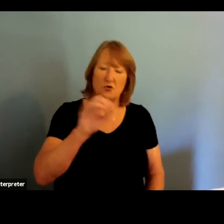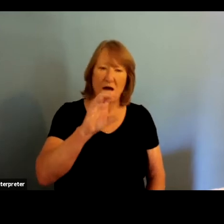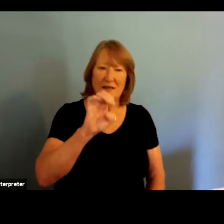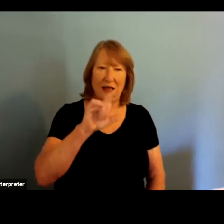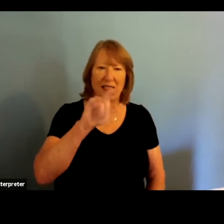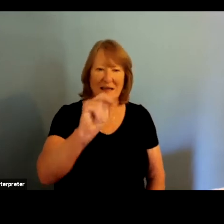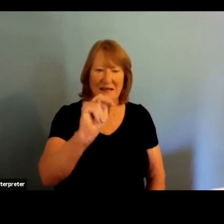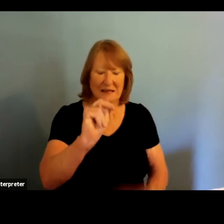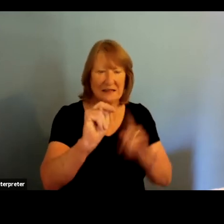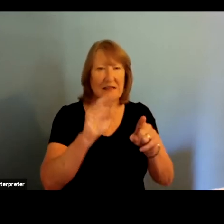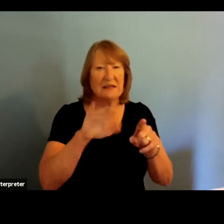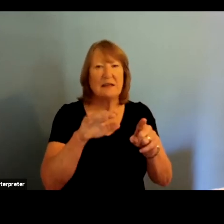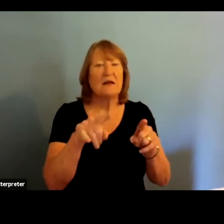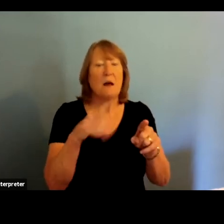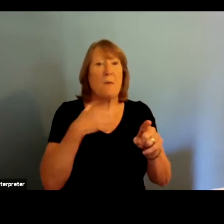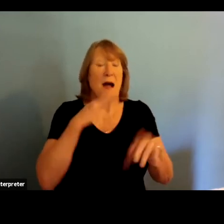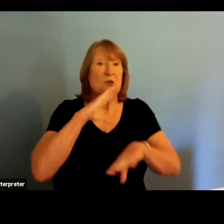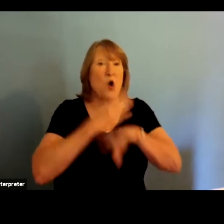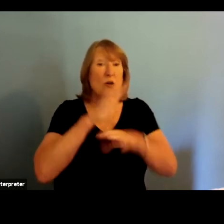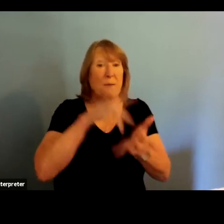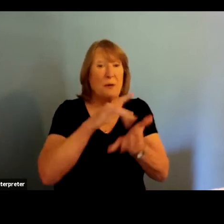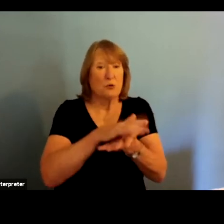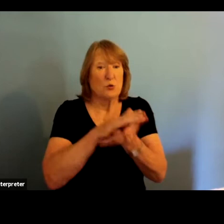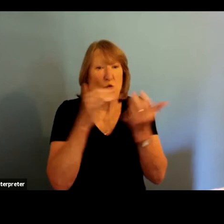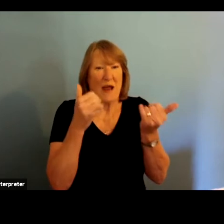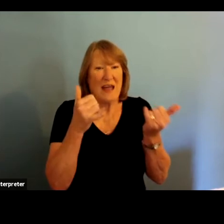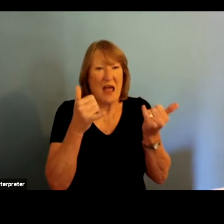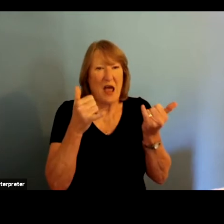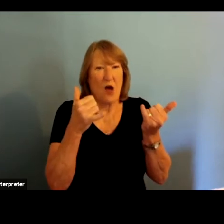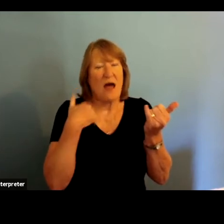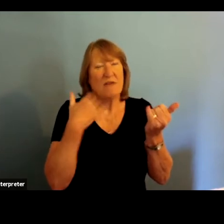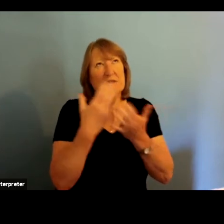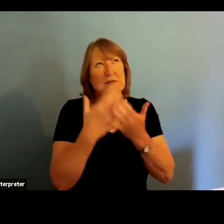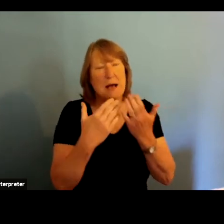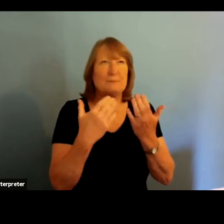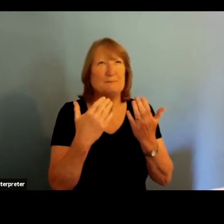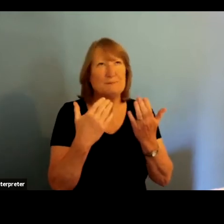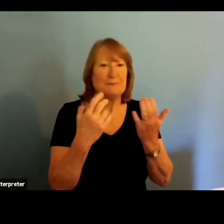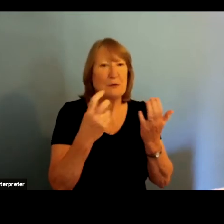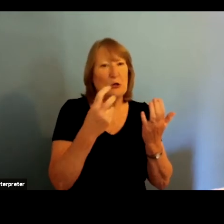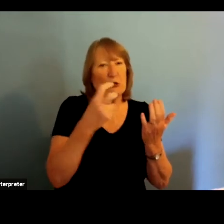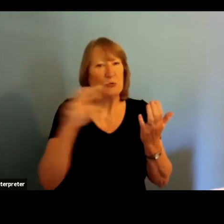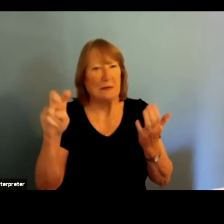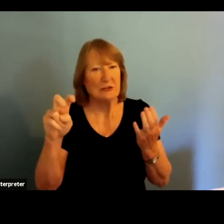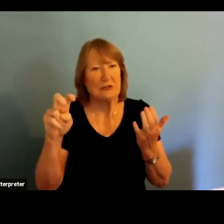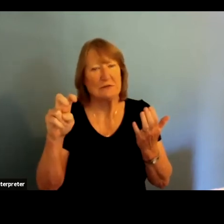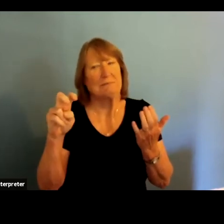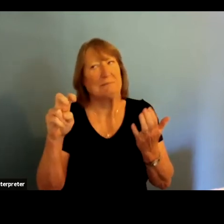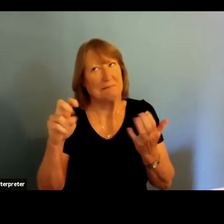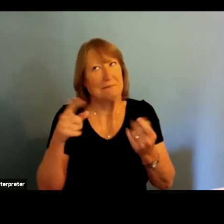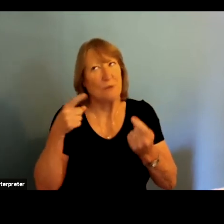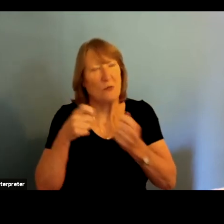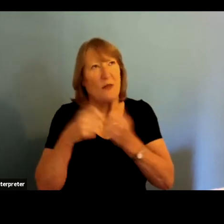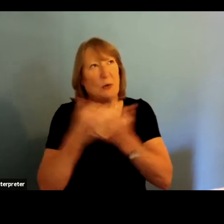What would you say? My daughter is in middle school and we're having some transitions with new teachers and learning about